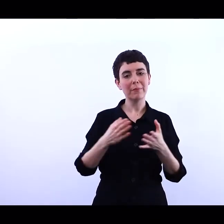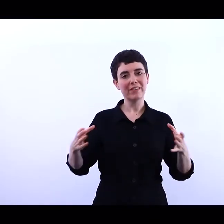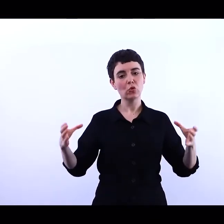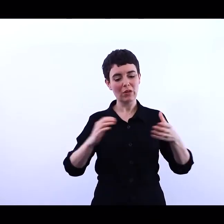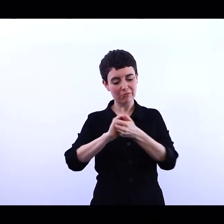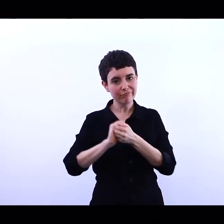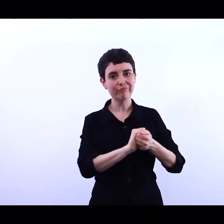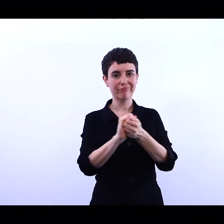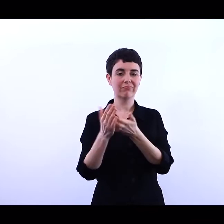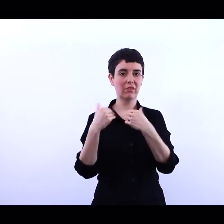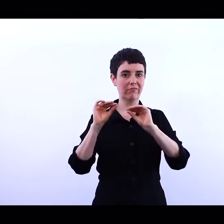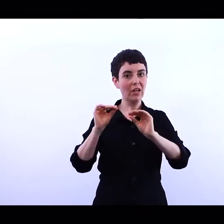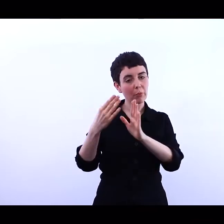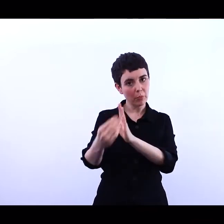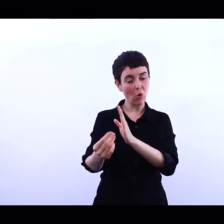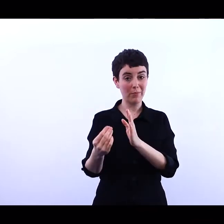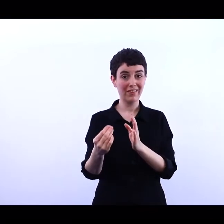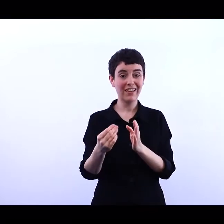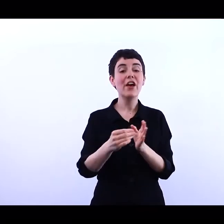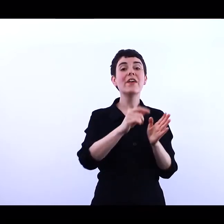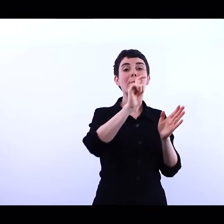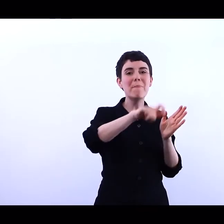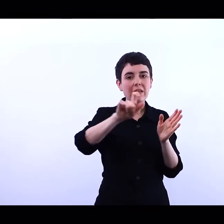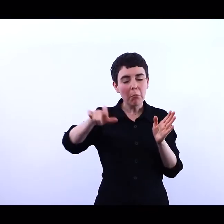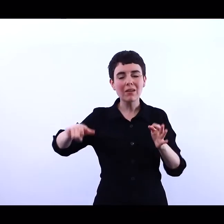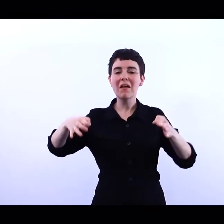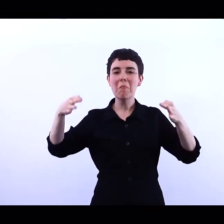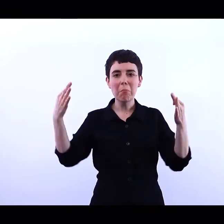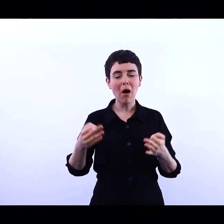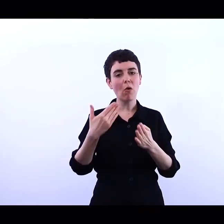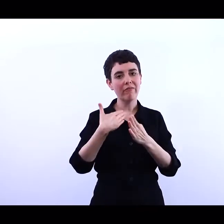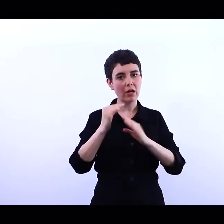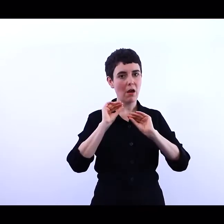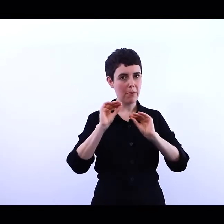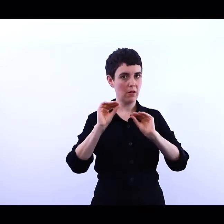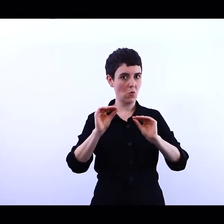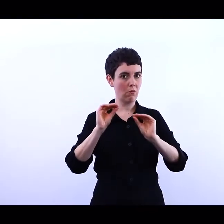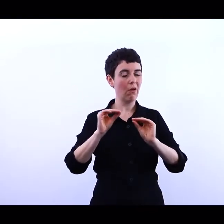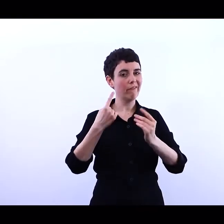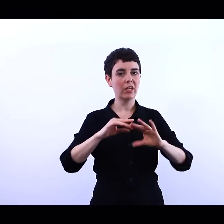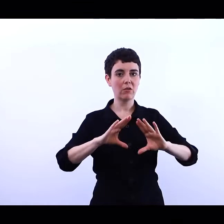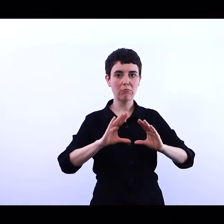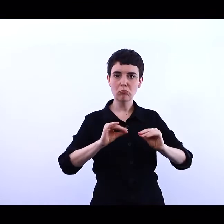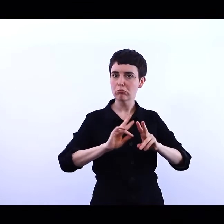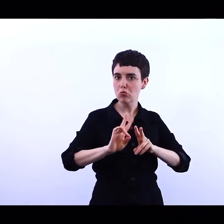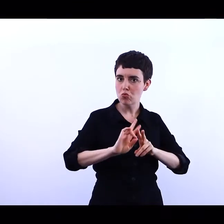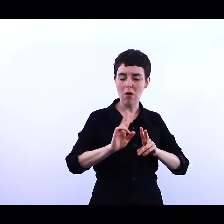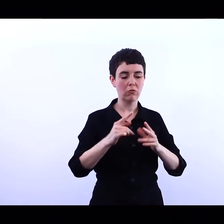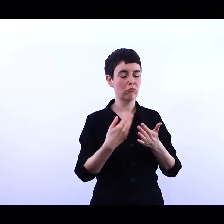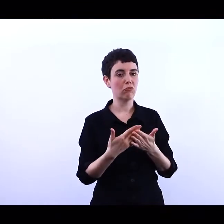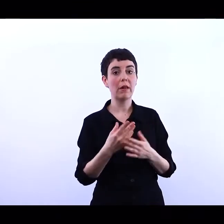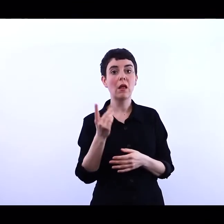serve. Every staff person should be trained fully and regularly on every tool, from phones